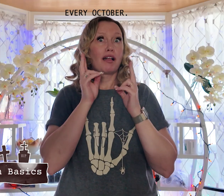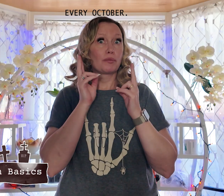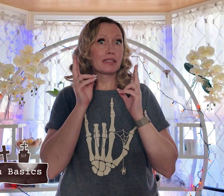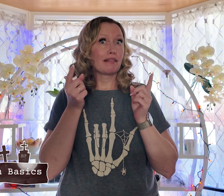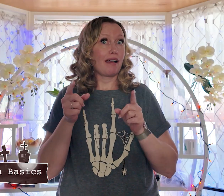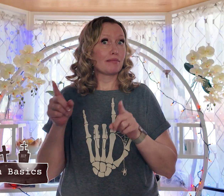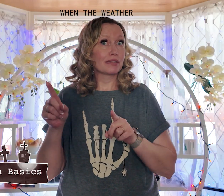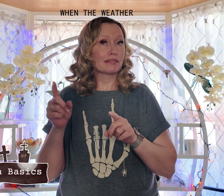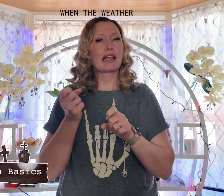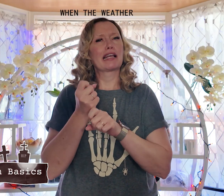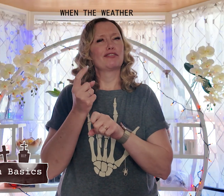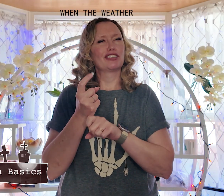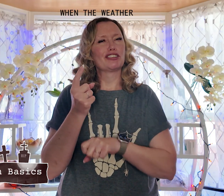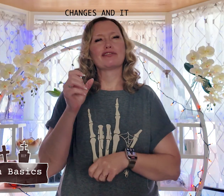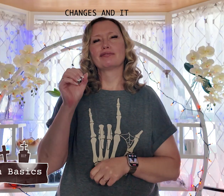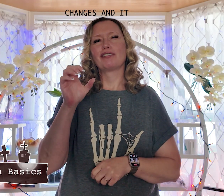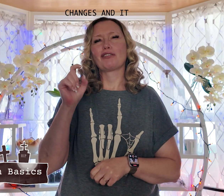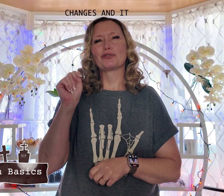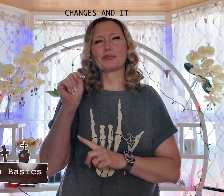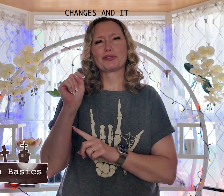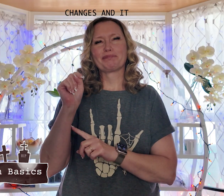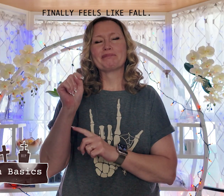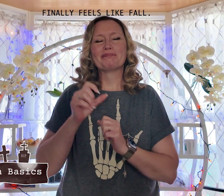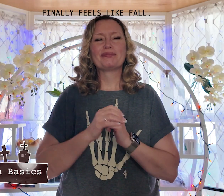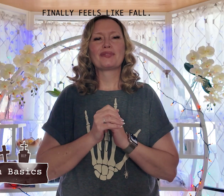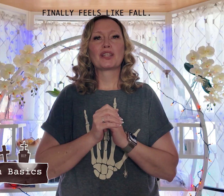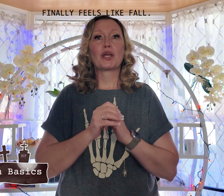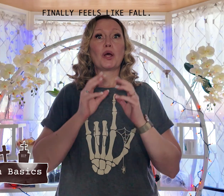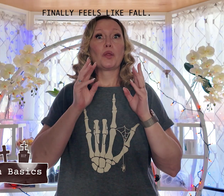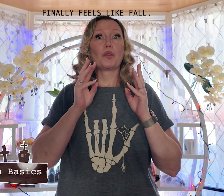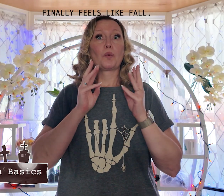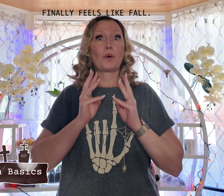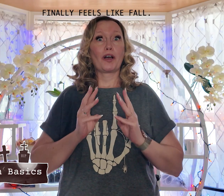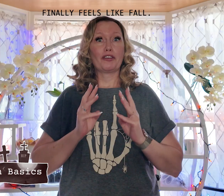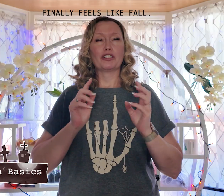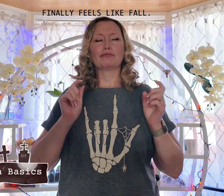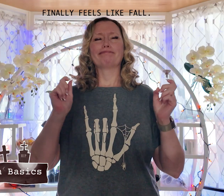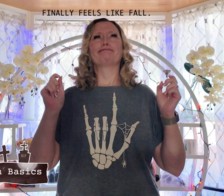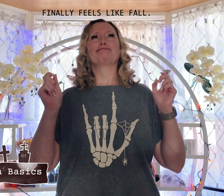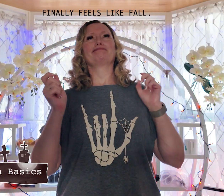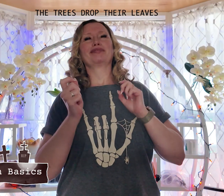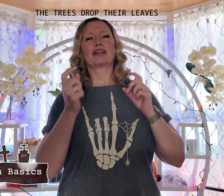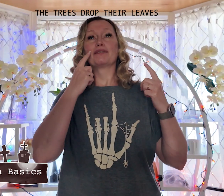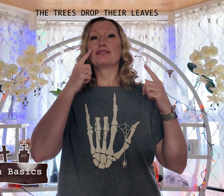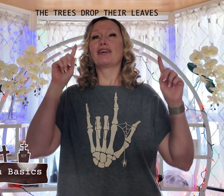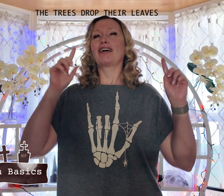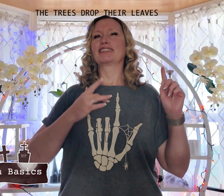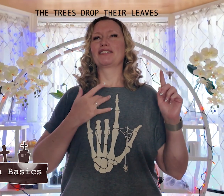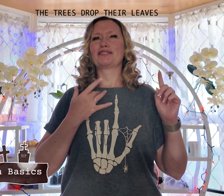October, when the weather changes and it finally feels like fall. The trees drop